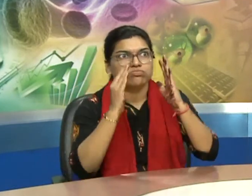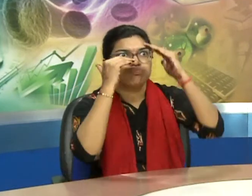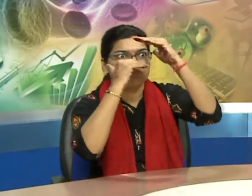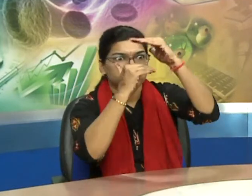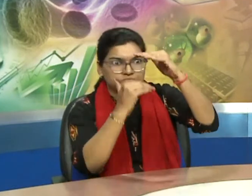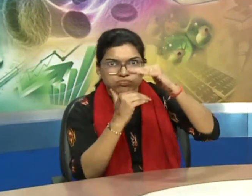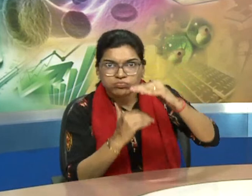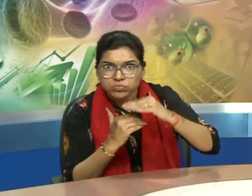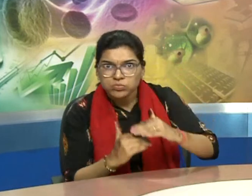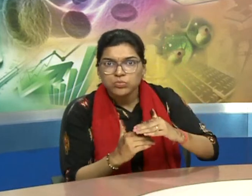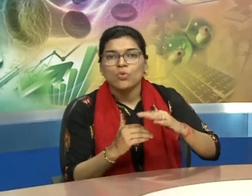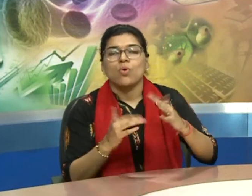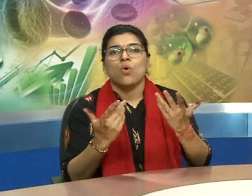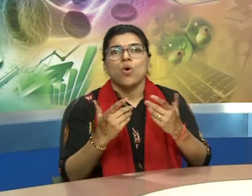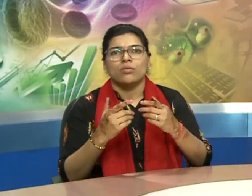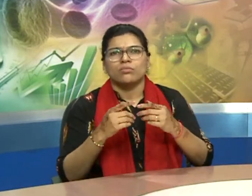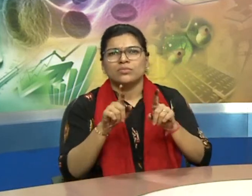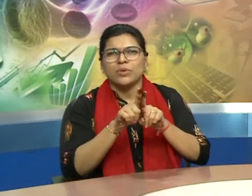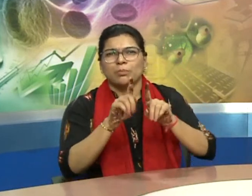procure, organize,